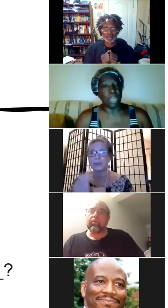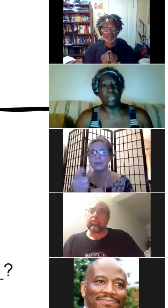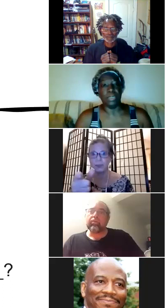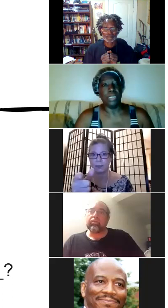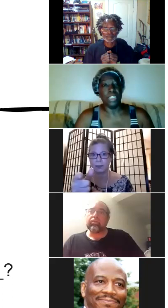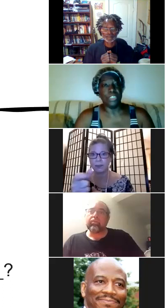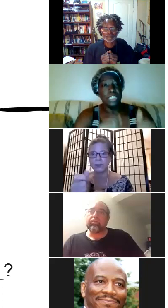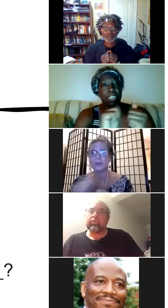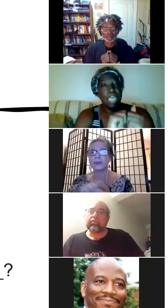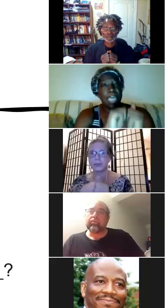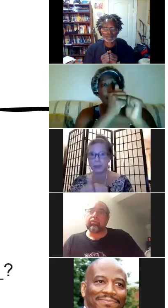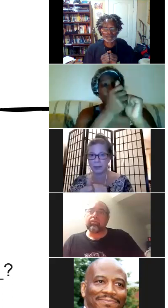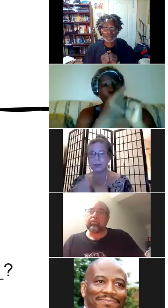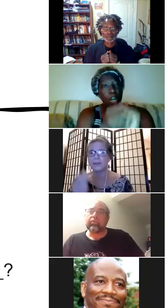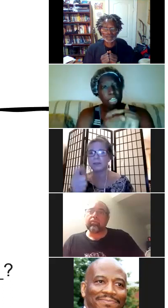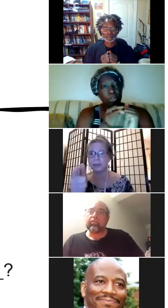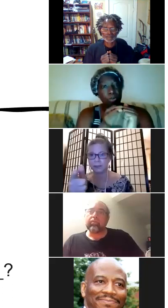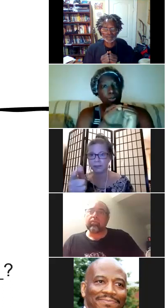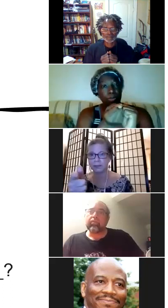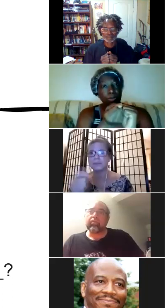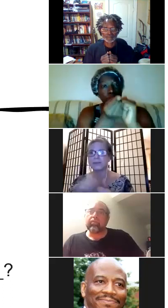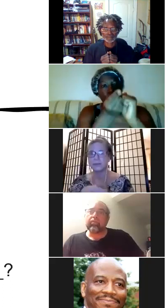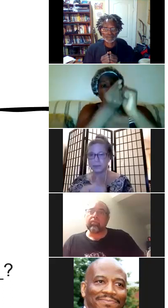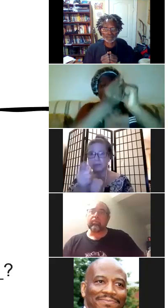R. You just, how are you?